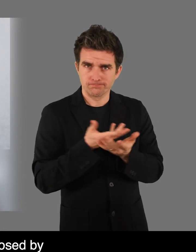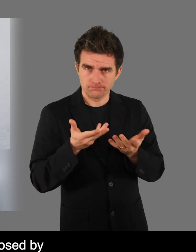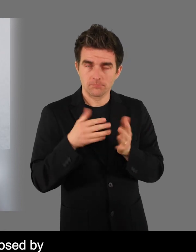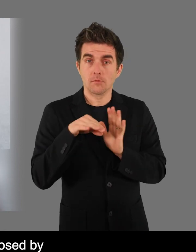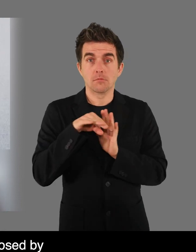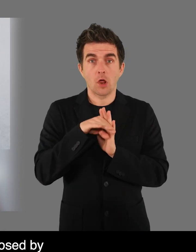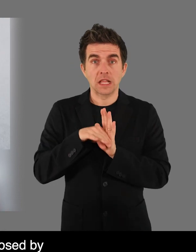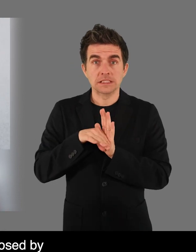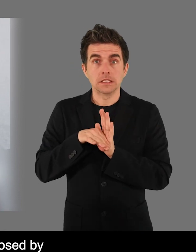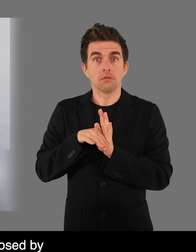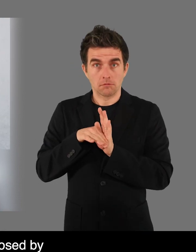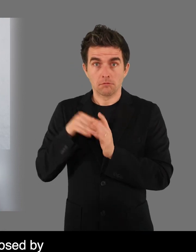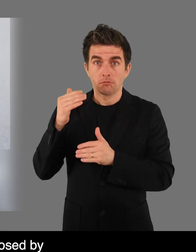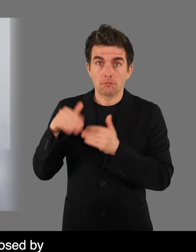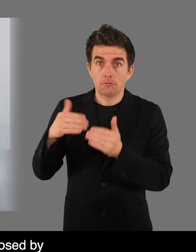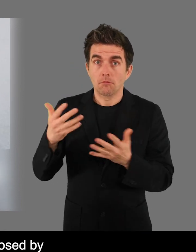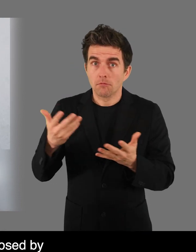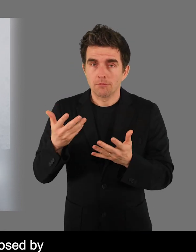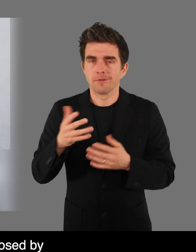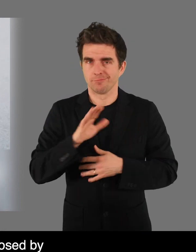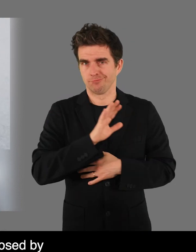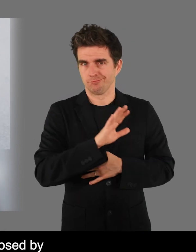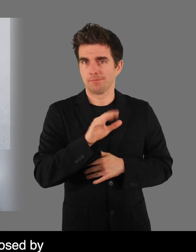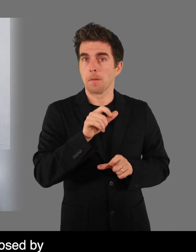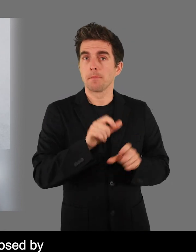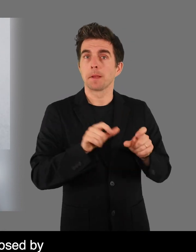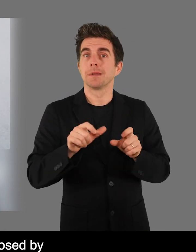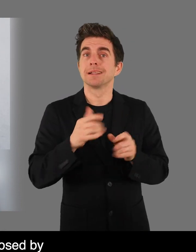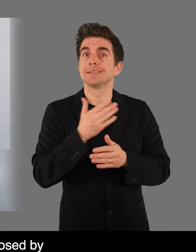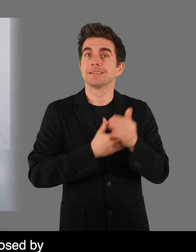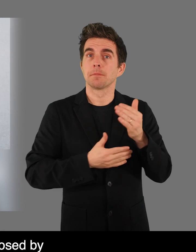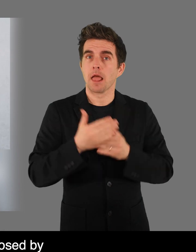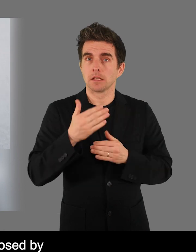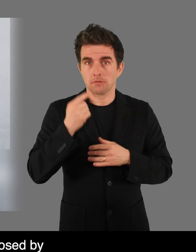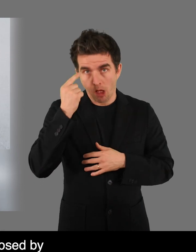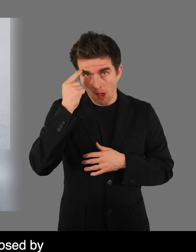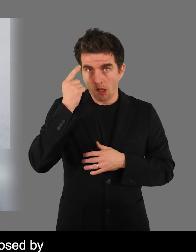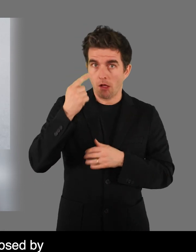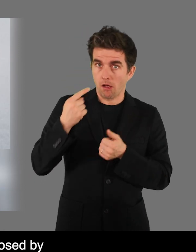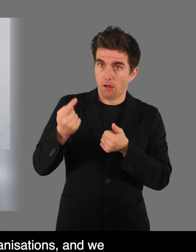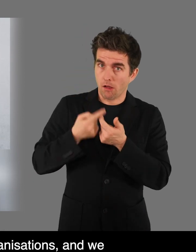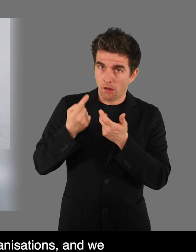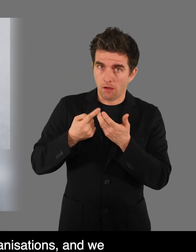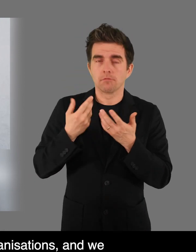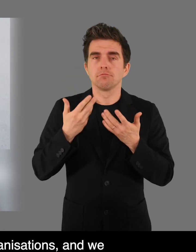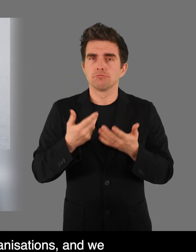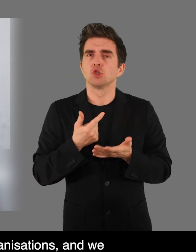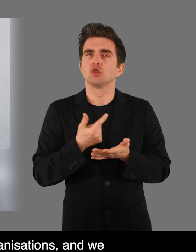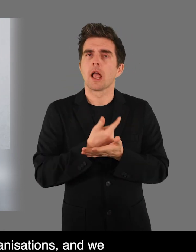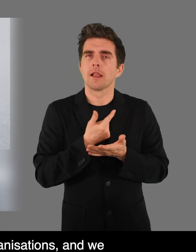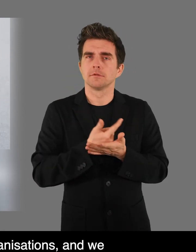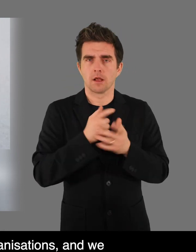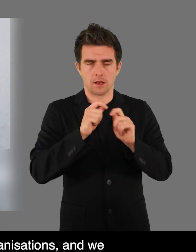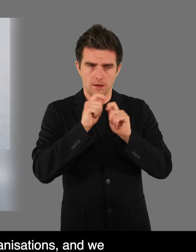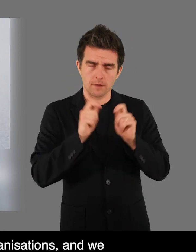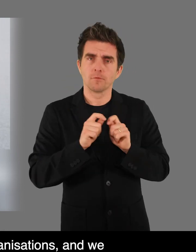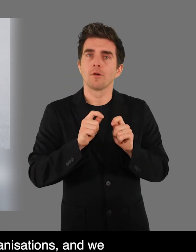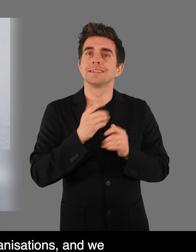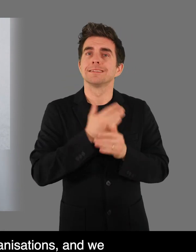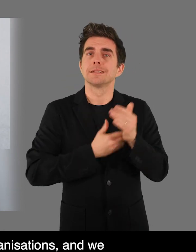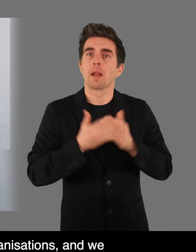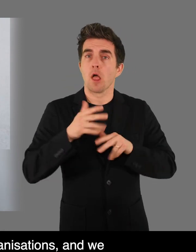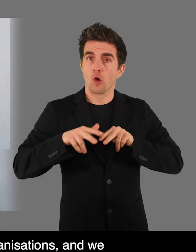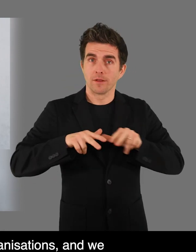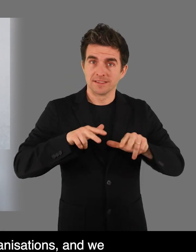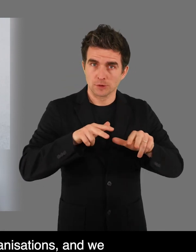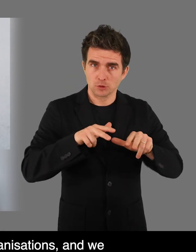intervention. These policies were proposed by persons with disability through the Ghana Federation of Disability